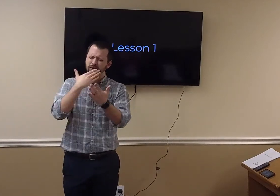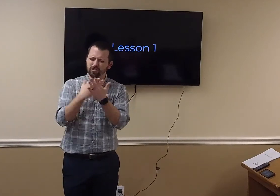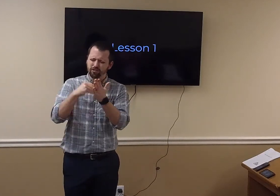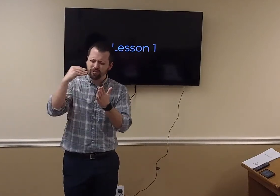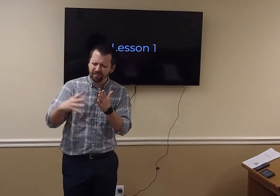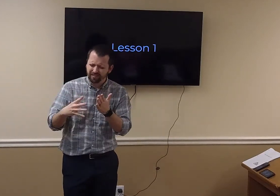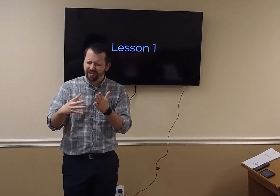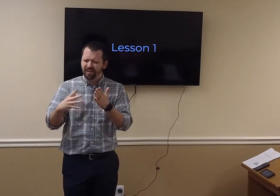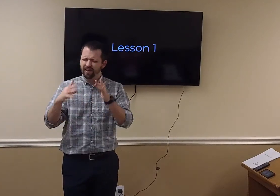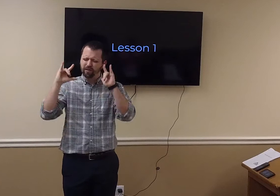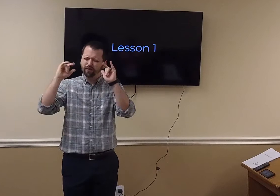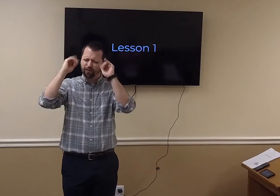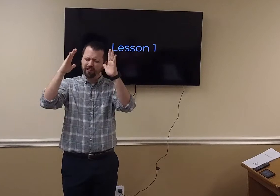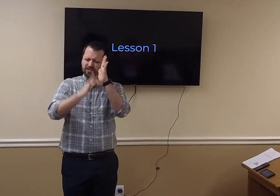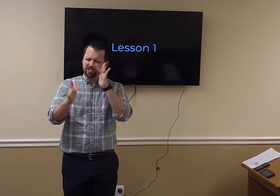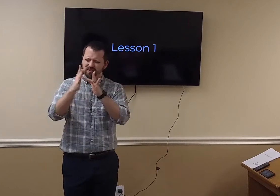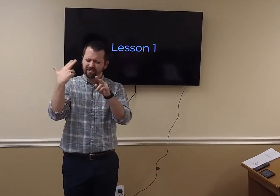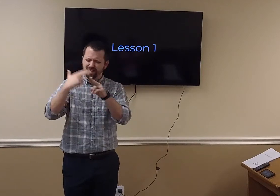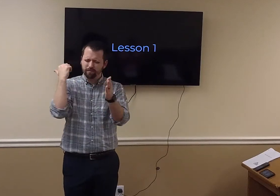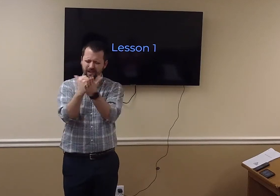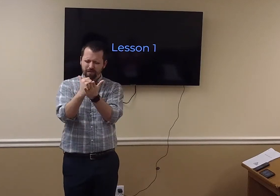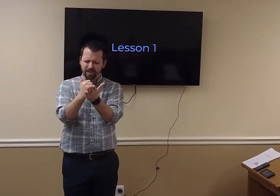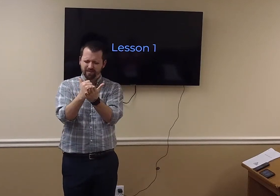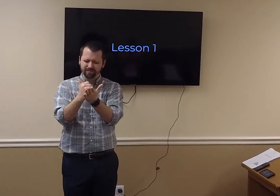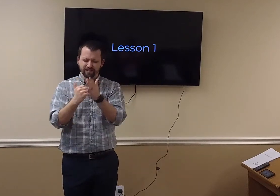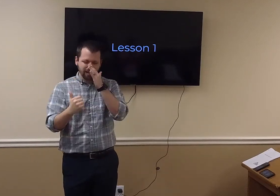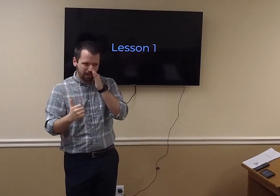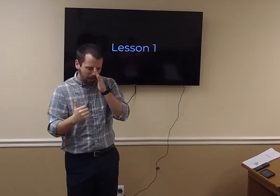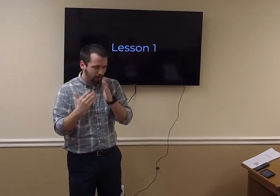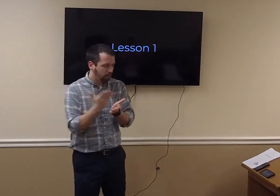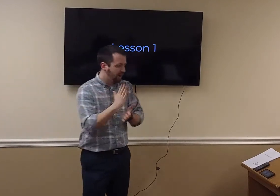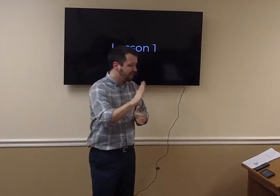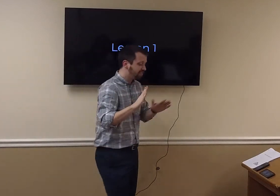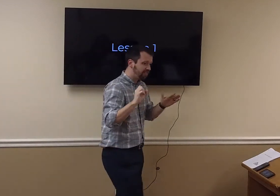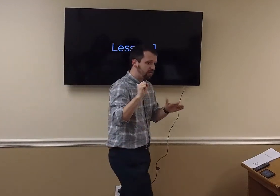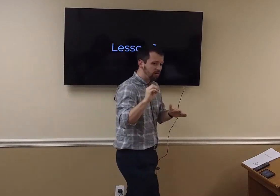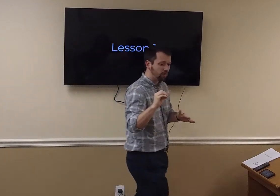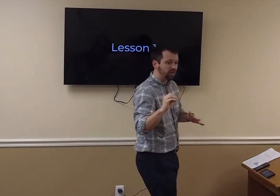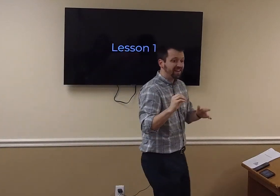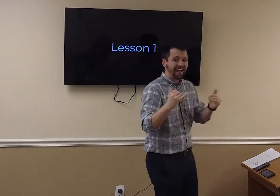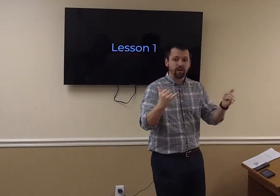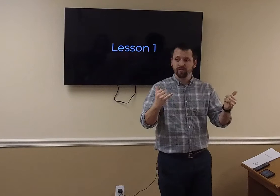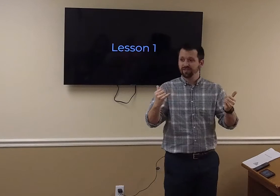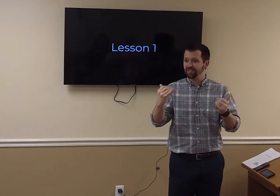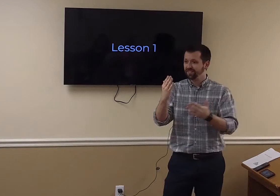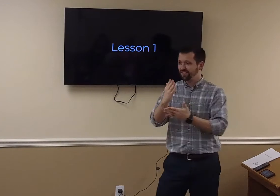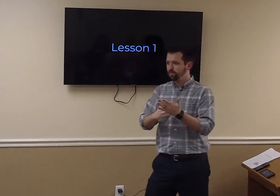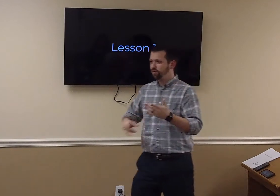good students. And we love you, Father, in Jesus' name. Amen. Amen. All right. Oh, now, some of you